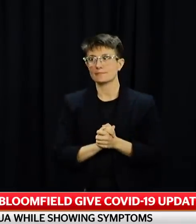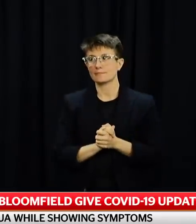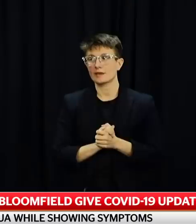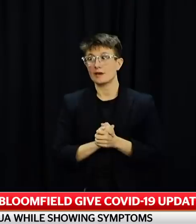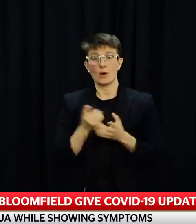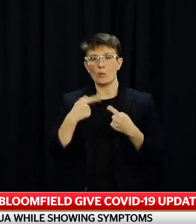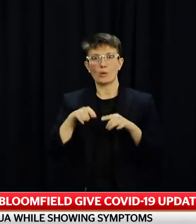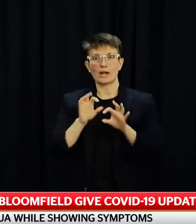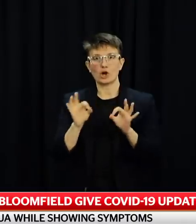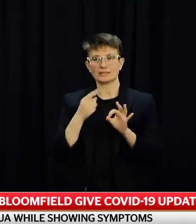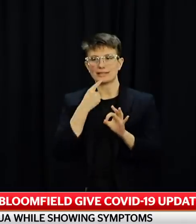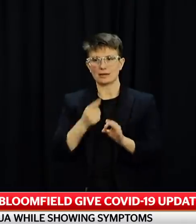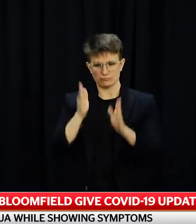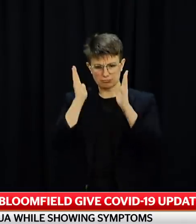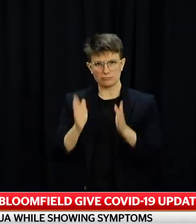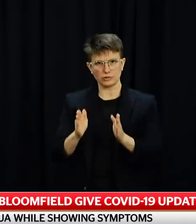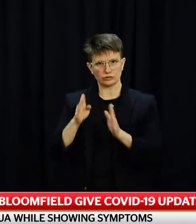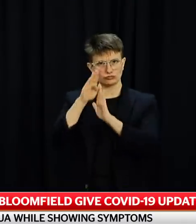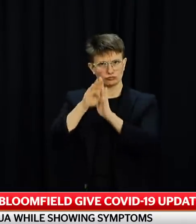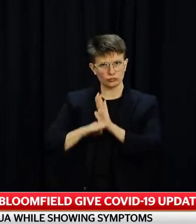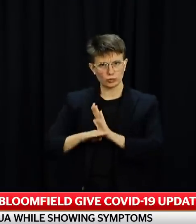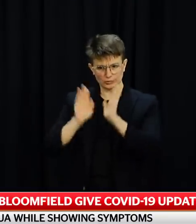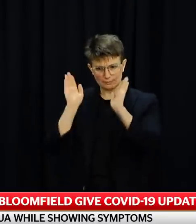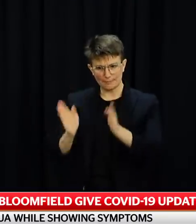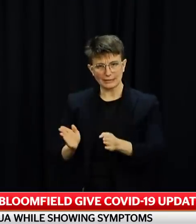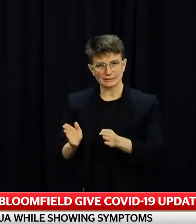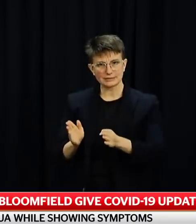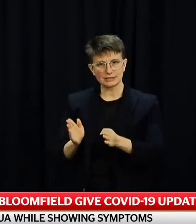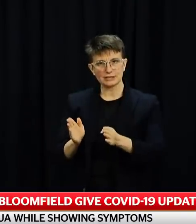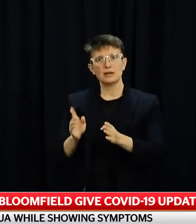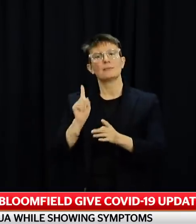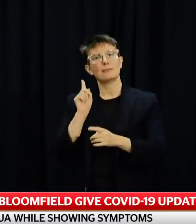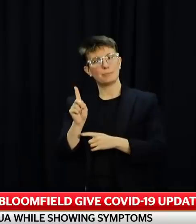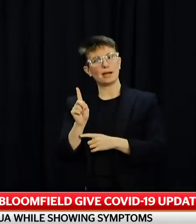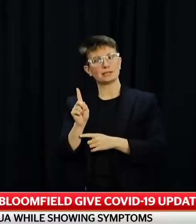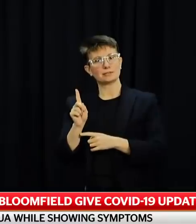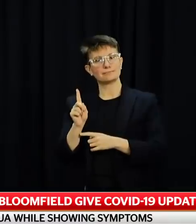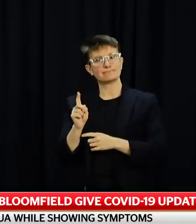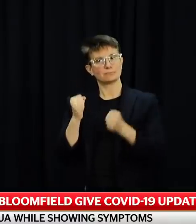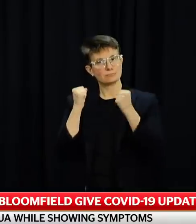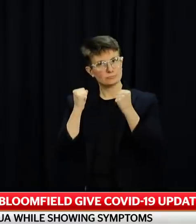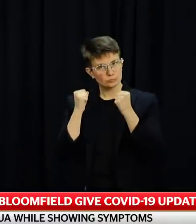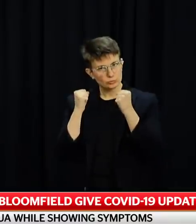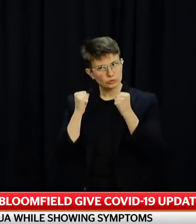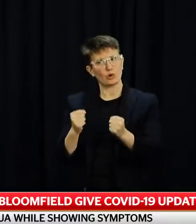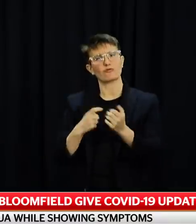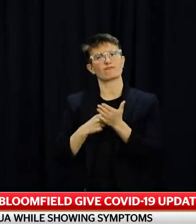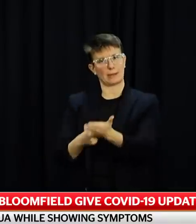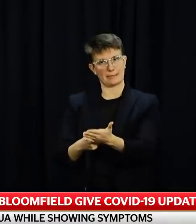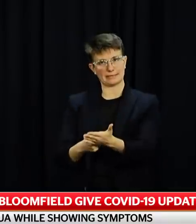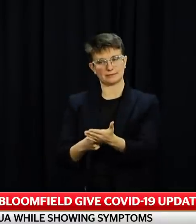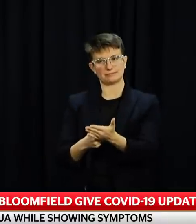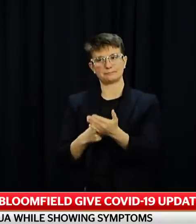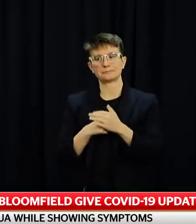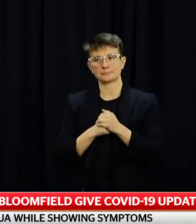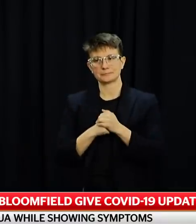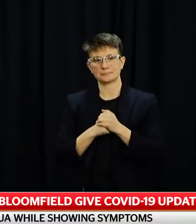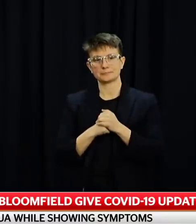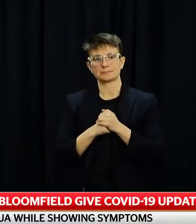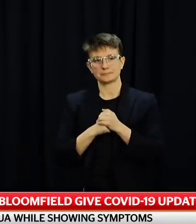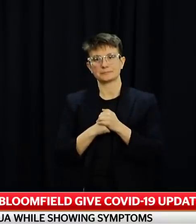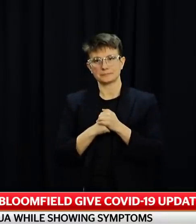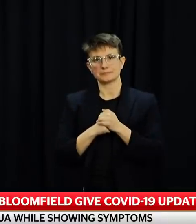not mandating their general use at this stage, we are strongly encouraging their use in